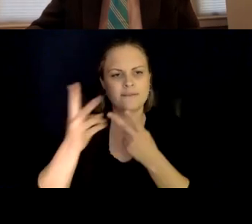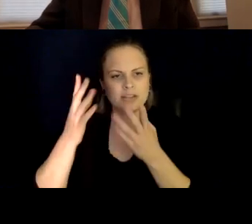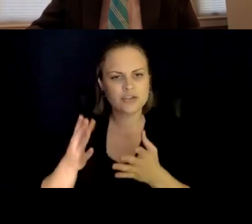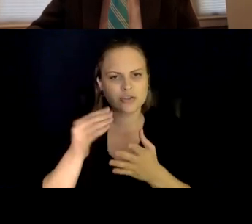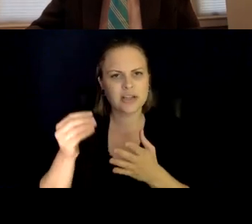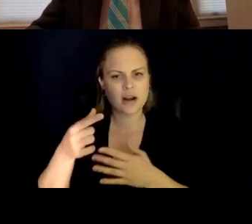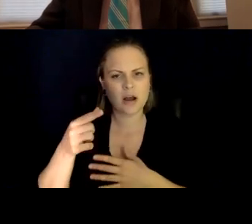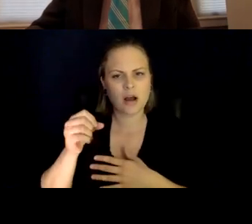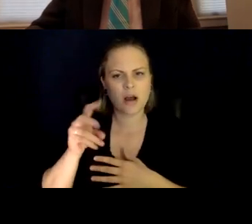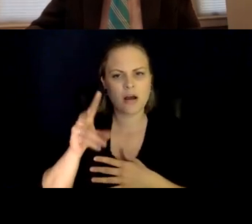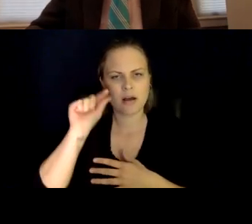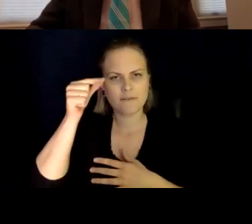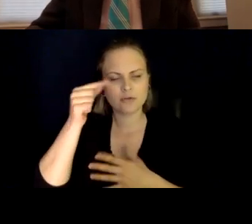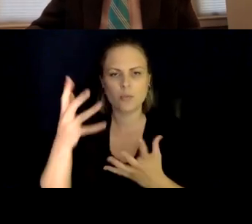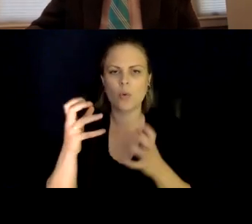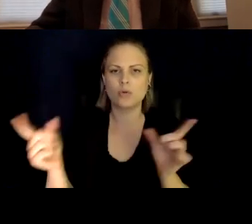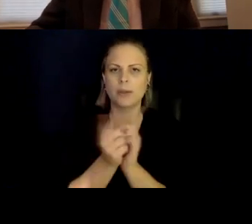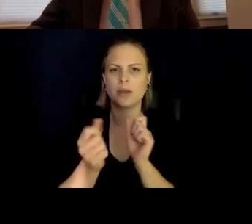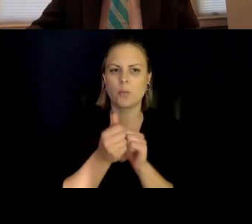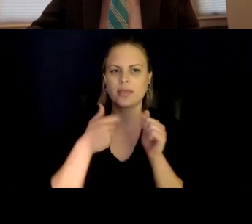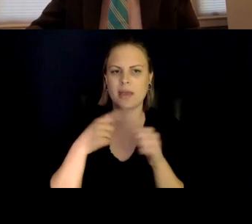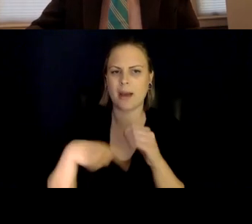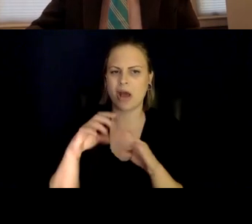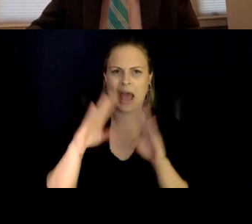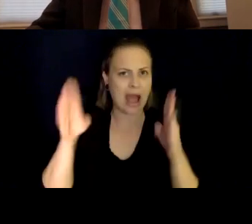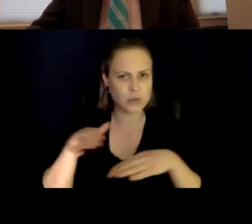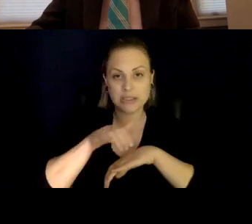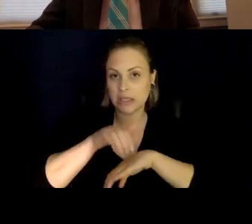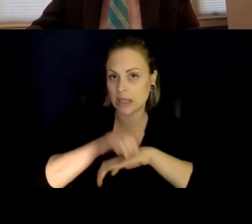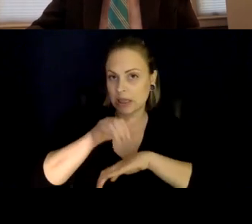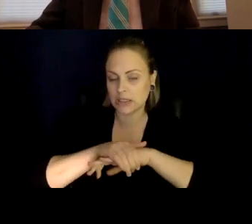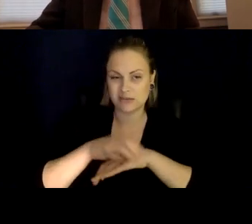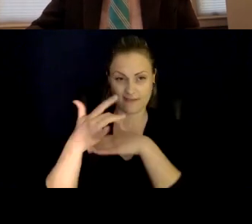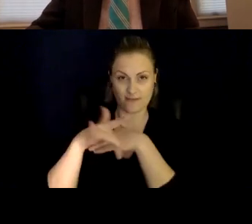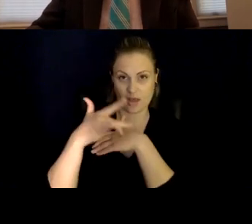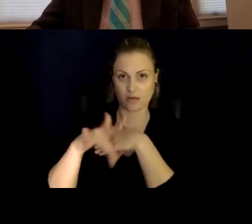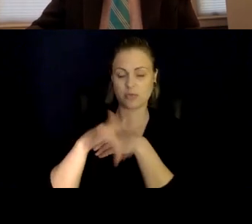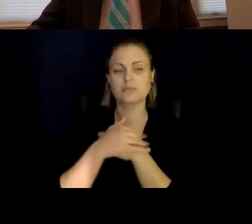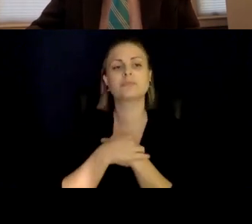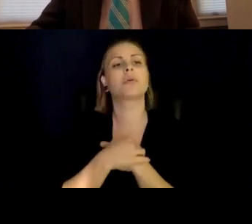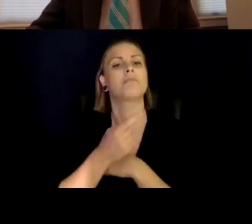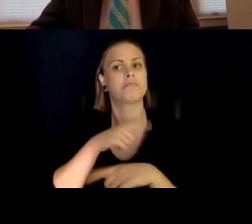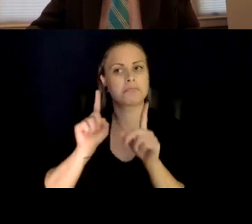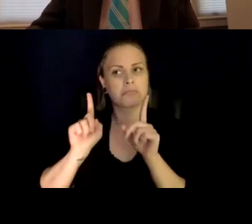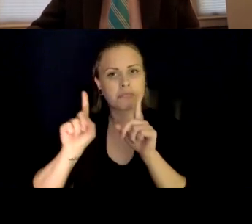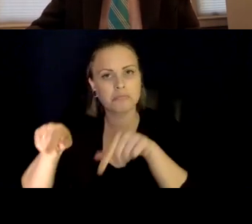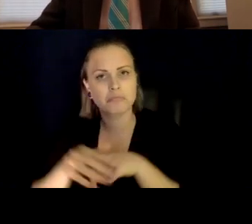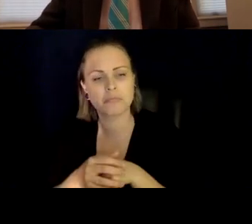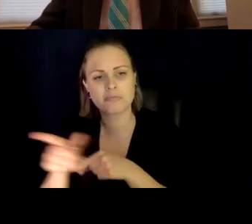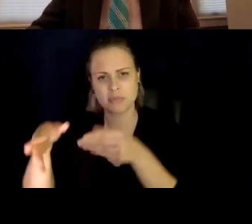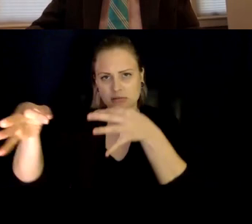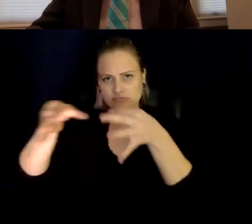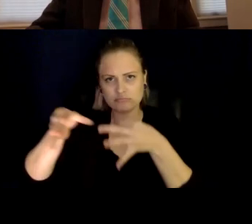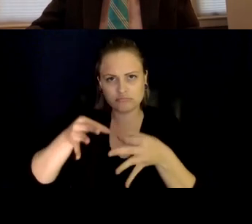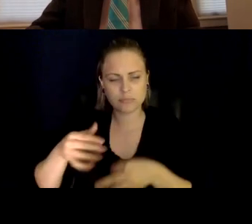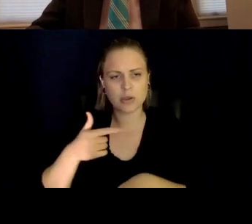meet with me about some house in England that is available. So I went over and he explained to me